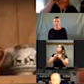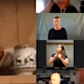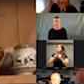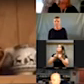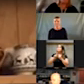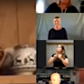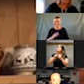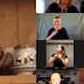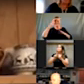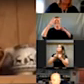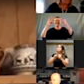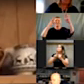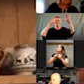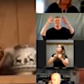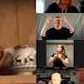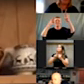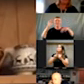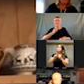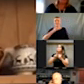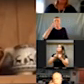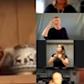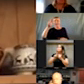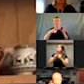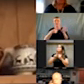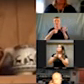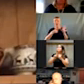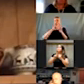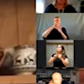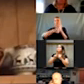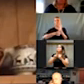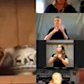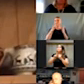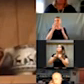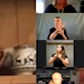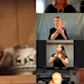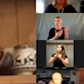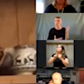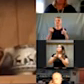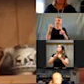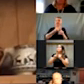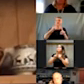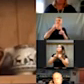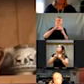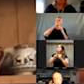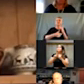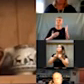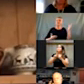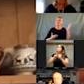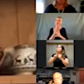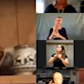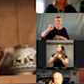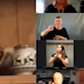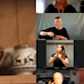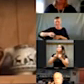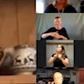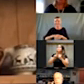Tēnā koutou katoa. My name is Anya. I'm a disabled storyteller and advocate for disability rights and justice.